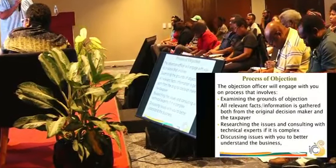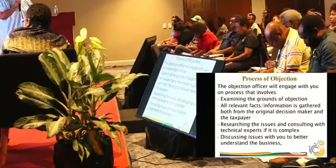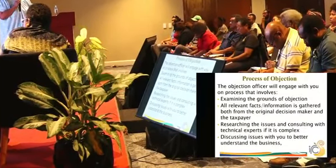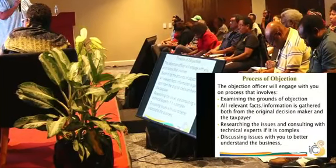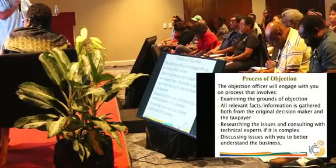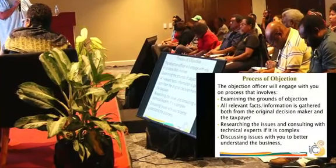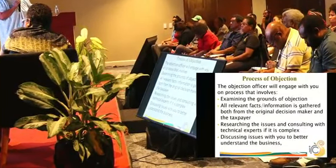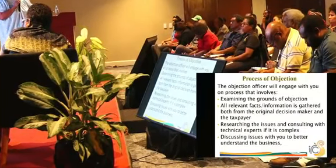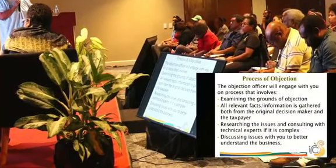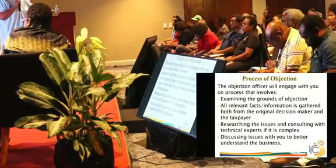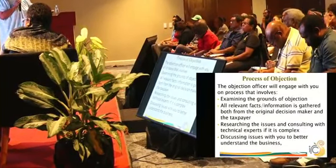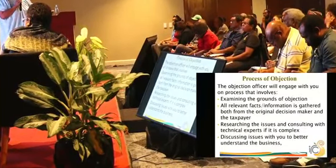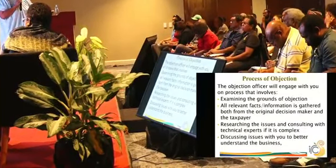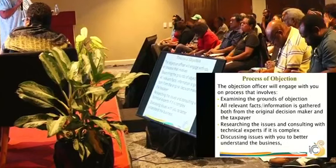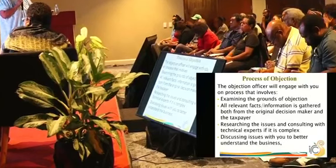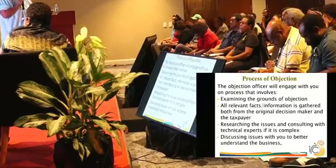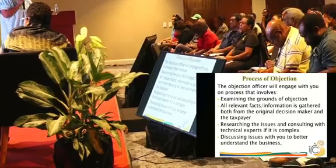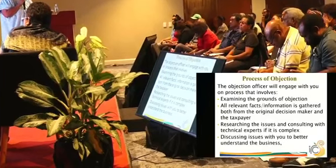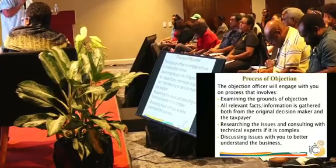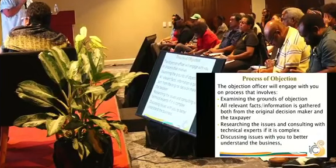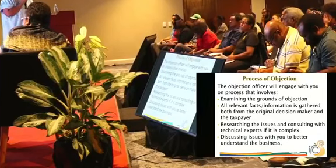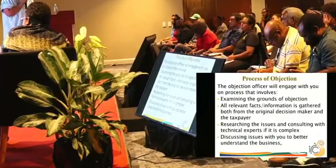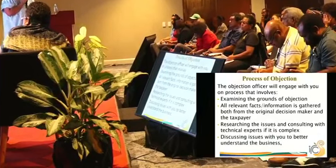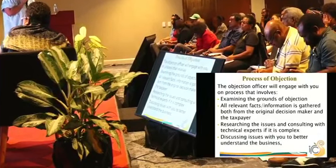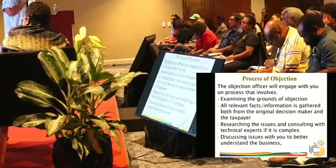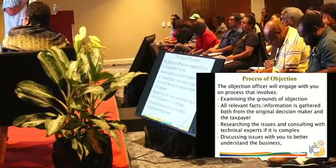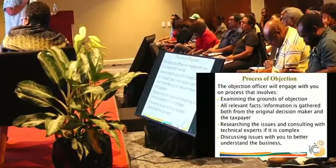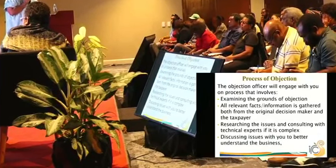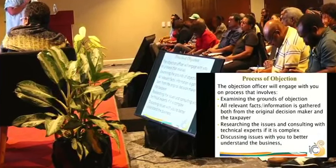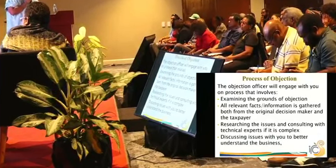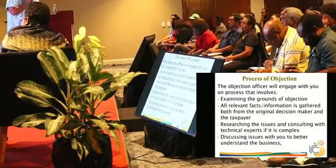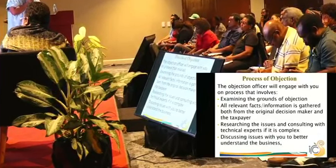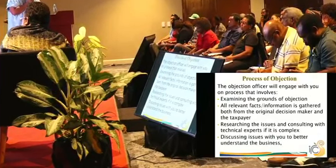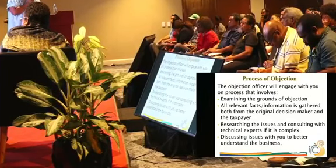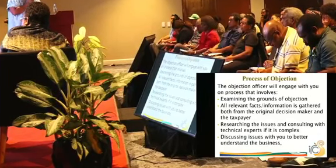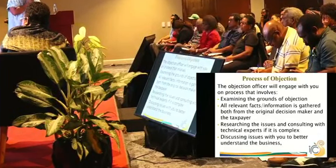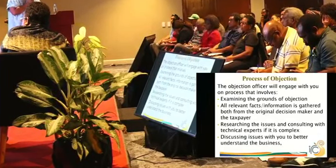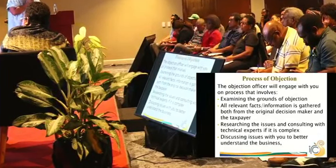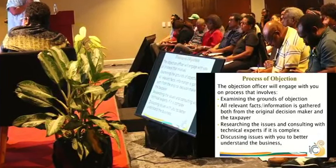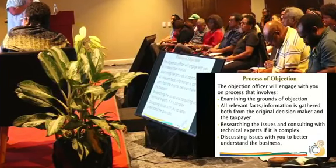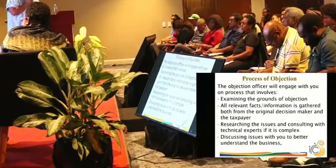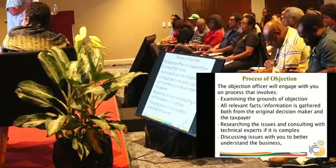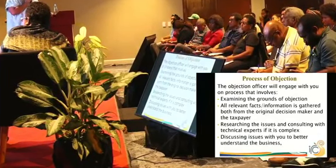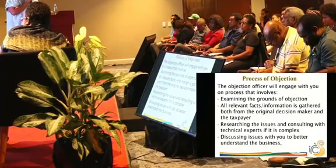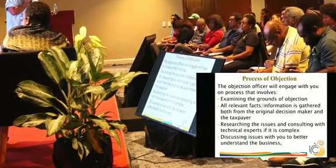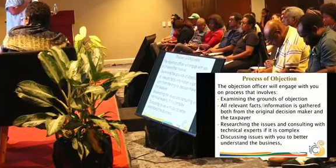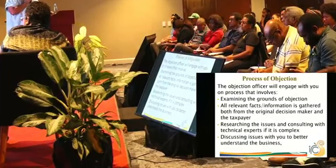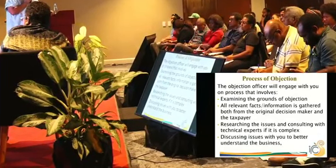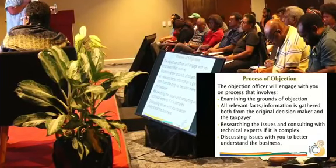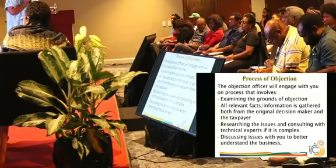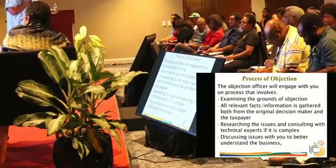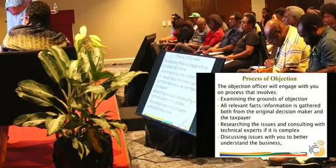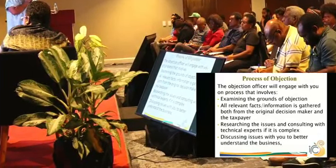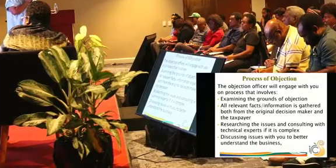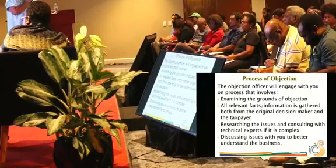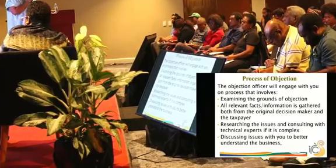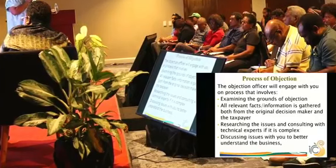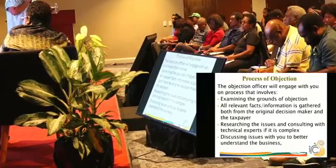So what the objection officer will do is he will engage with you on a process that